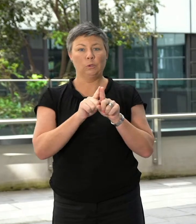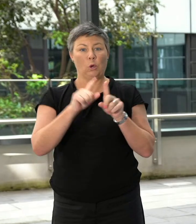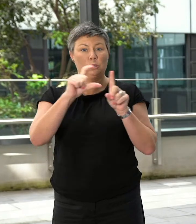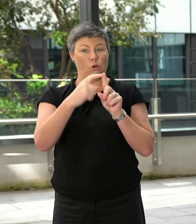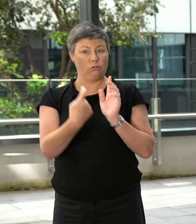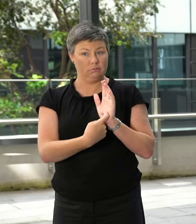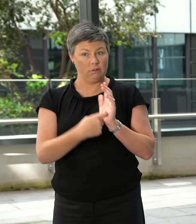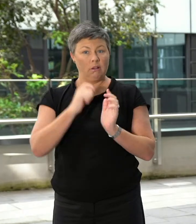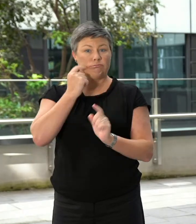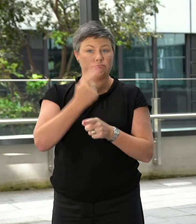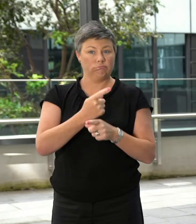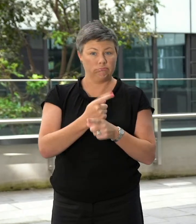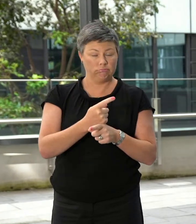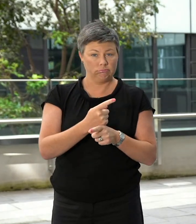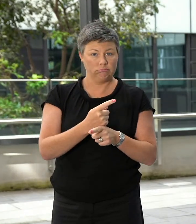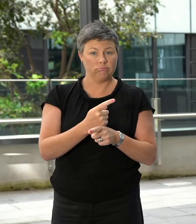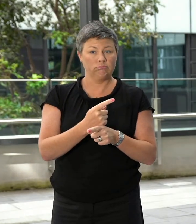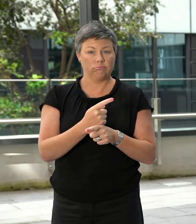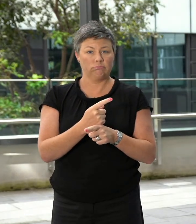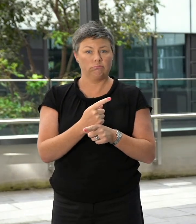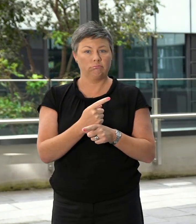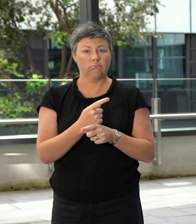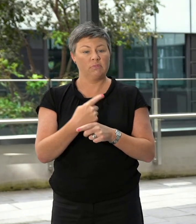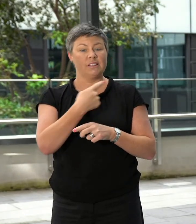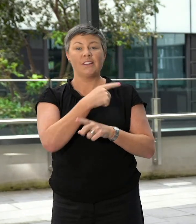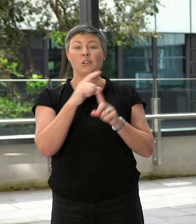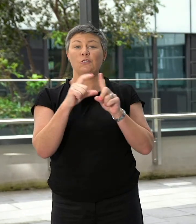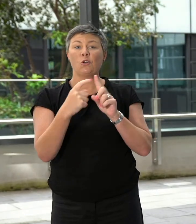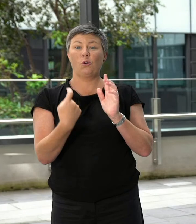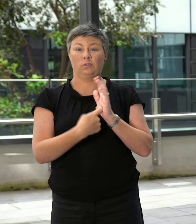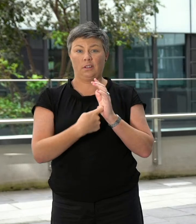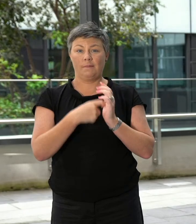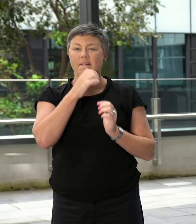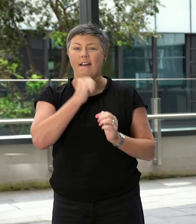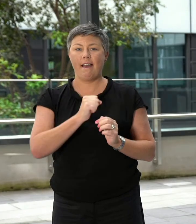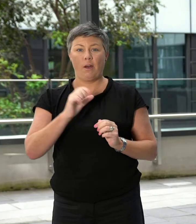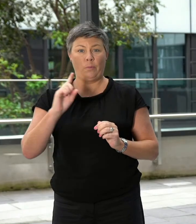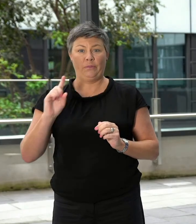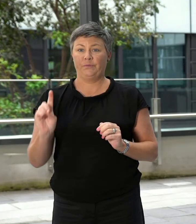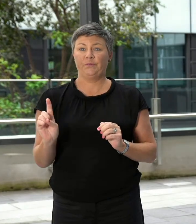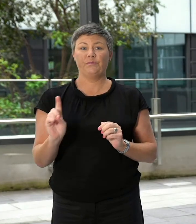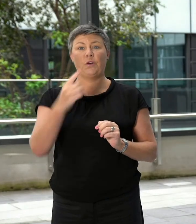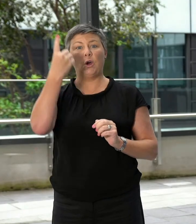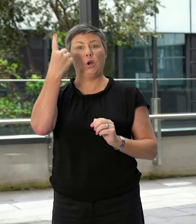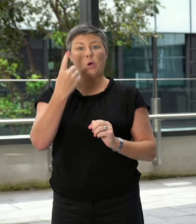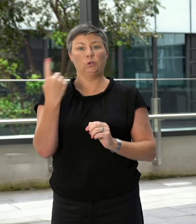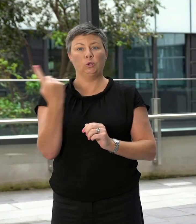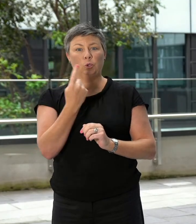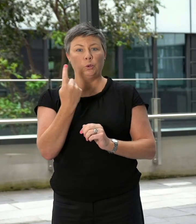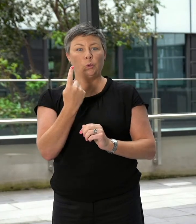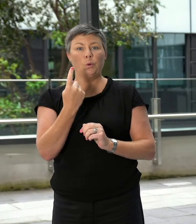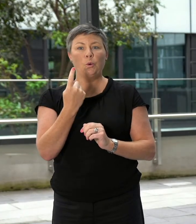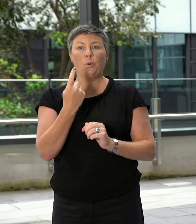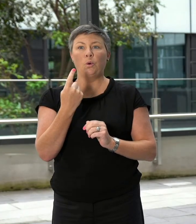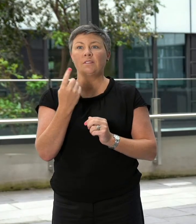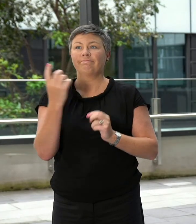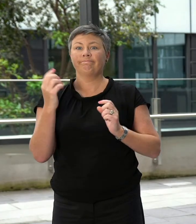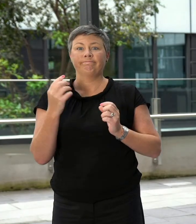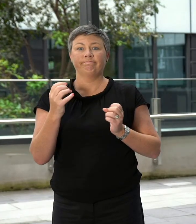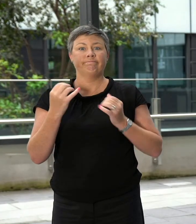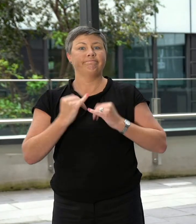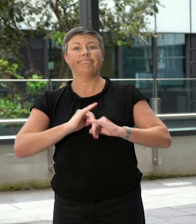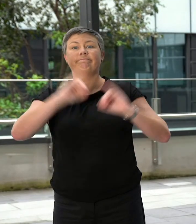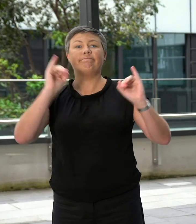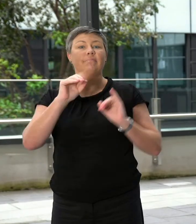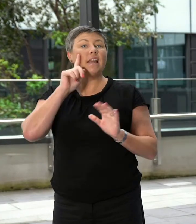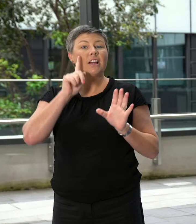you. And of course, he was one of the first doctors that were treating the COVID patients that first came to this hospital about a